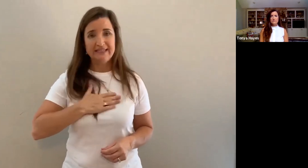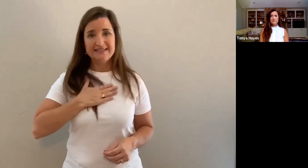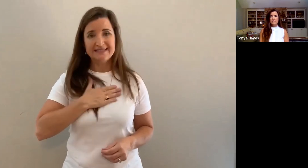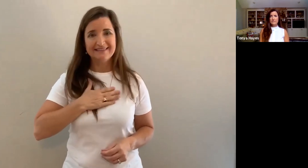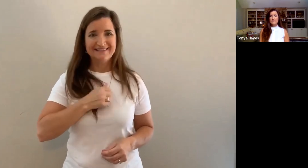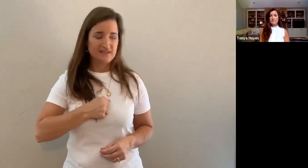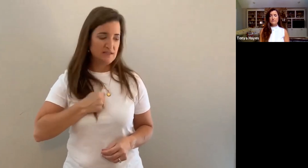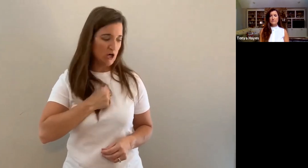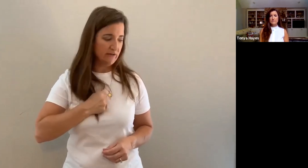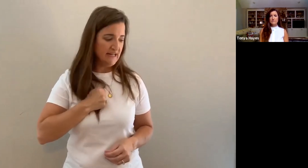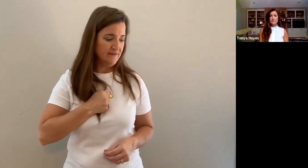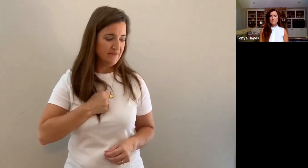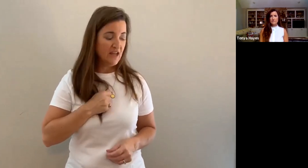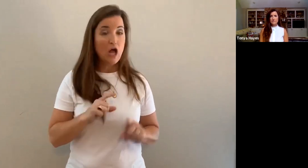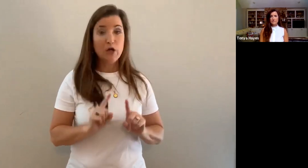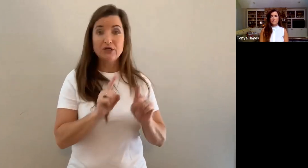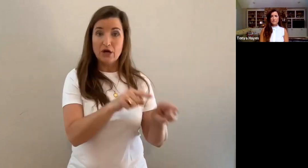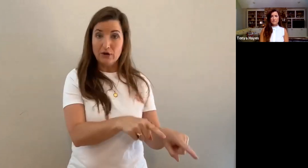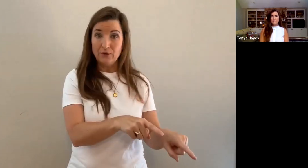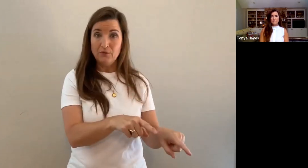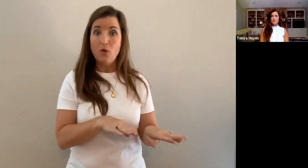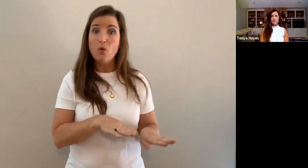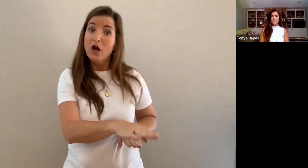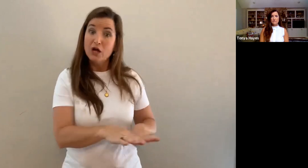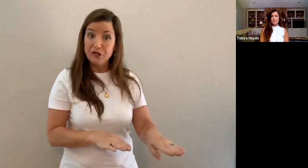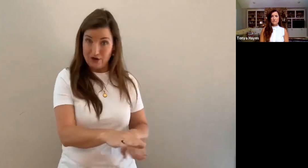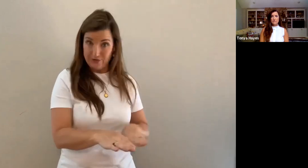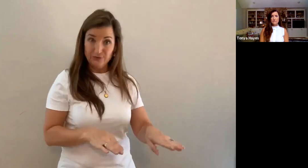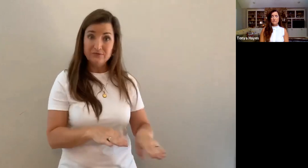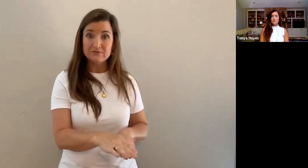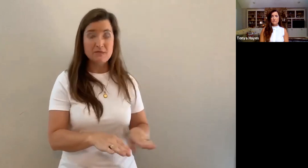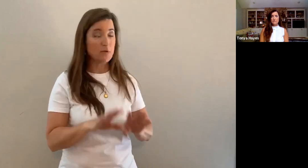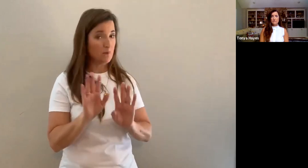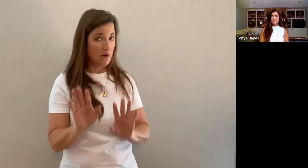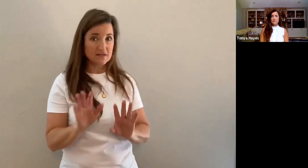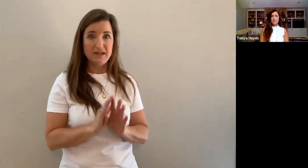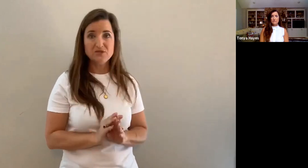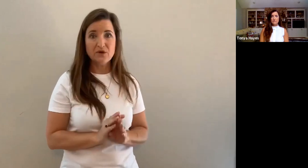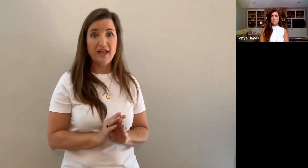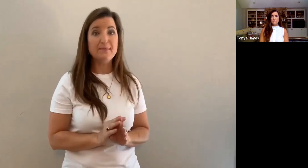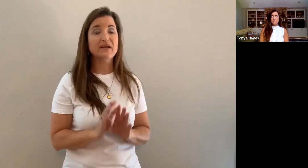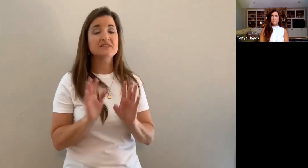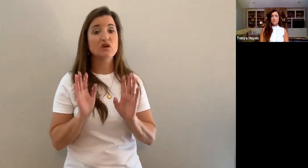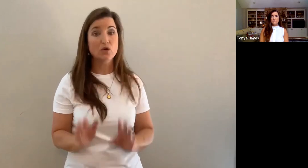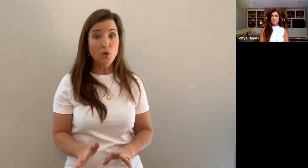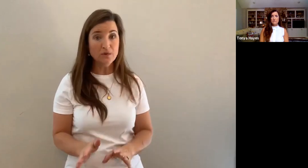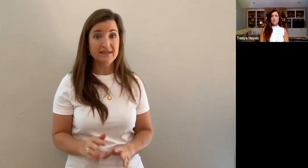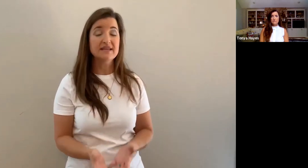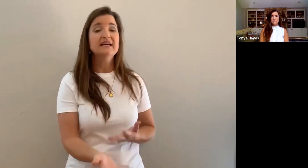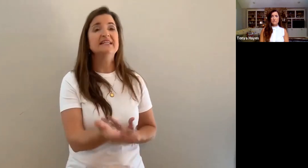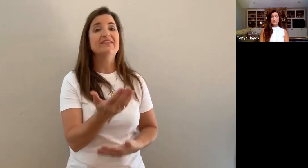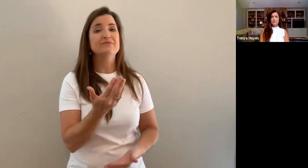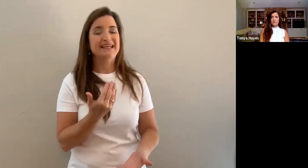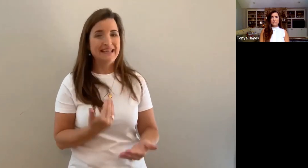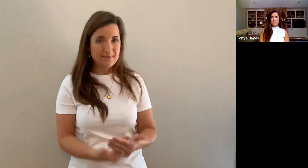So please, sorry. Go or go. Remember, approximations are okay because the goal